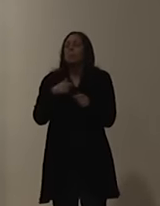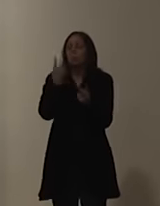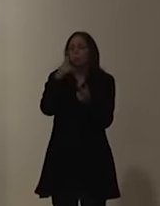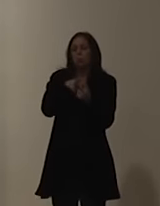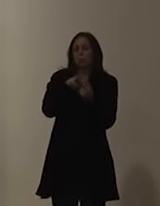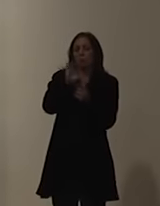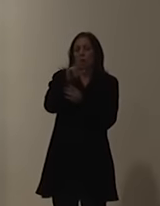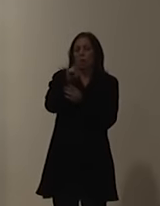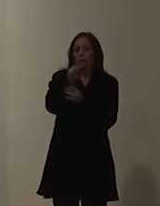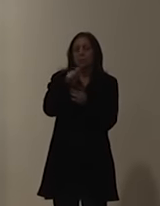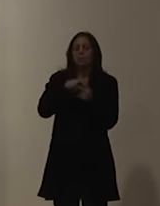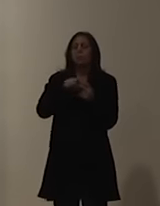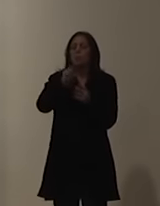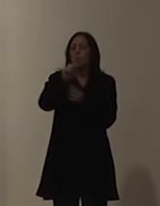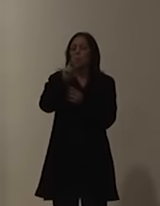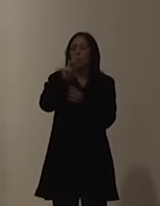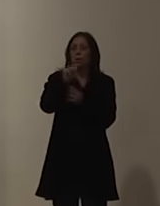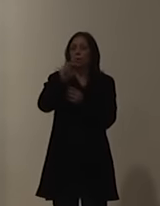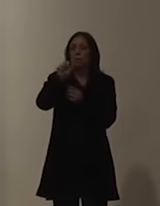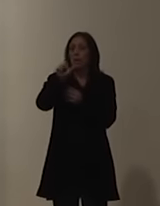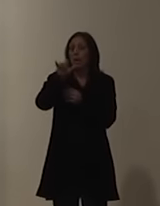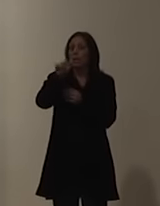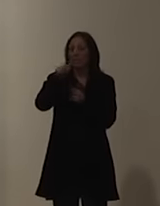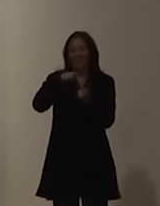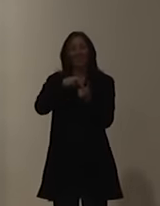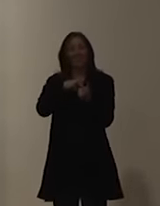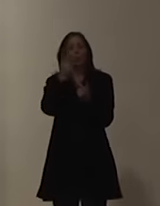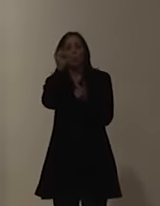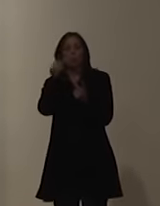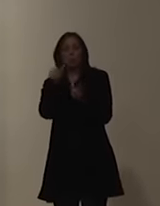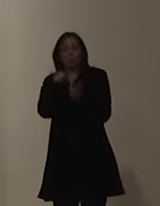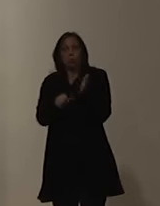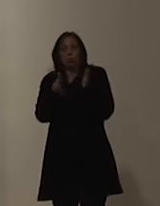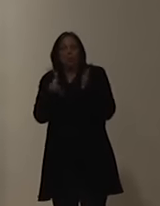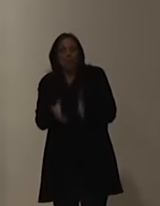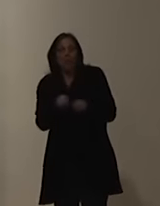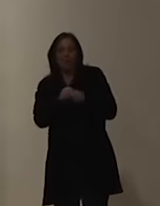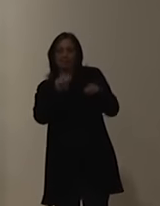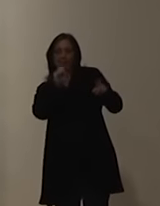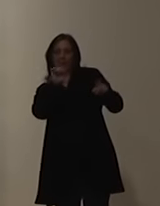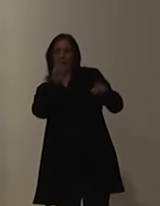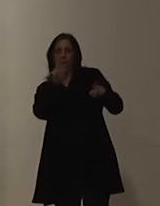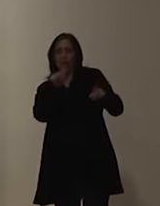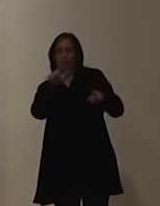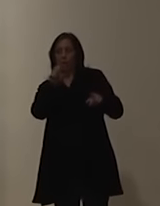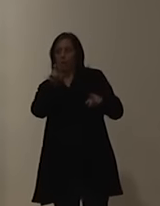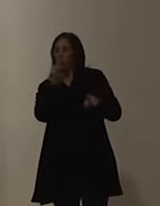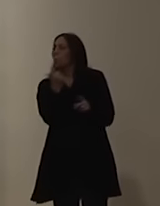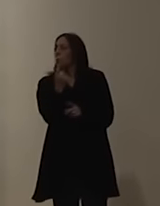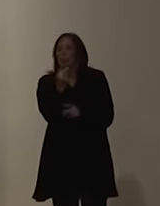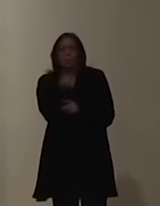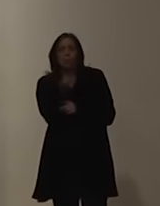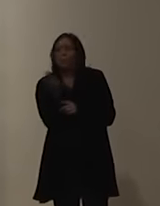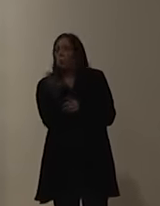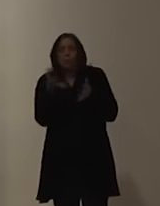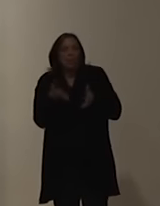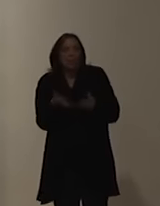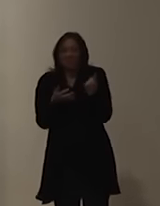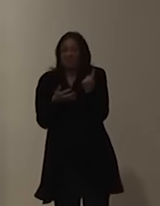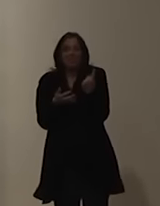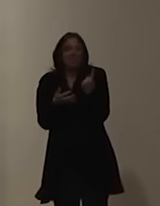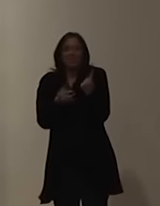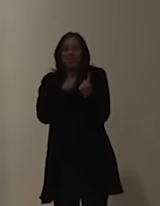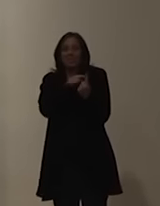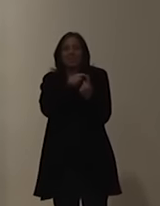Salia was one of the only surgeons left in Sierra Leone, which, as you may not know, but everyone should know, was laid low